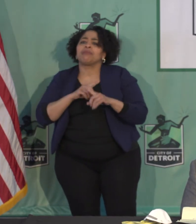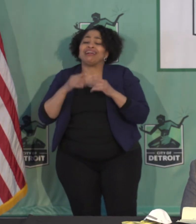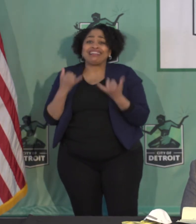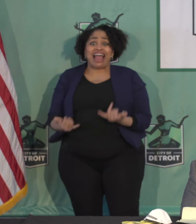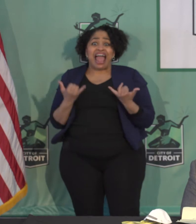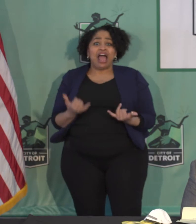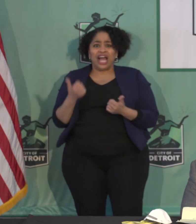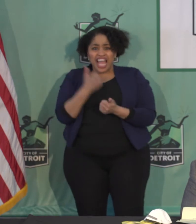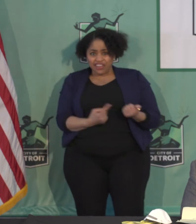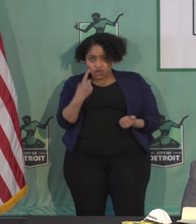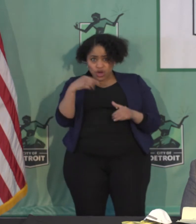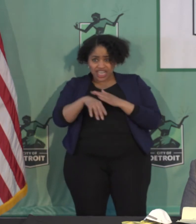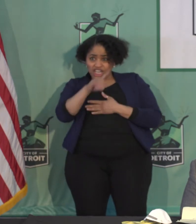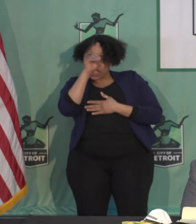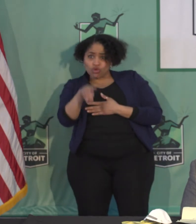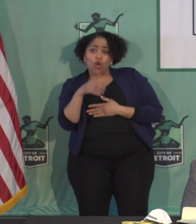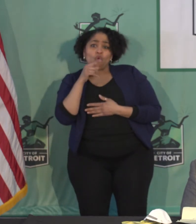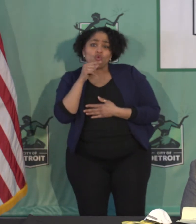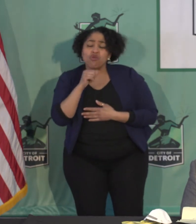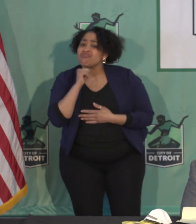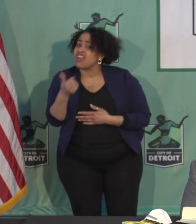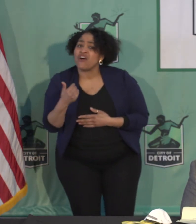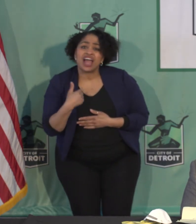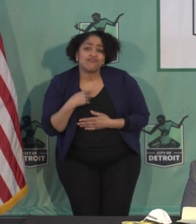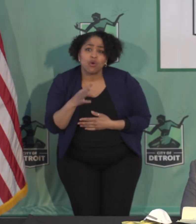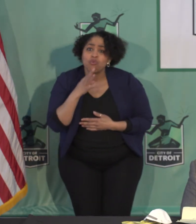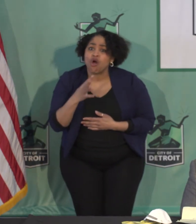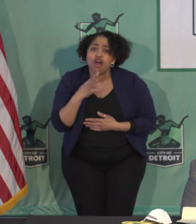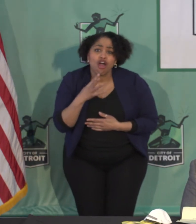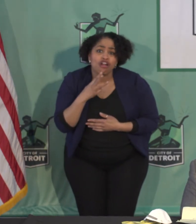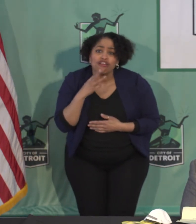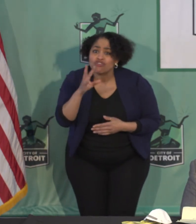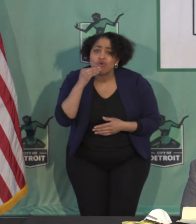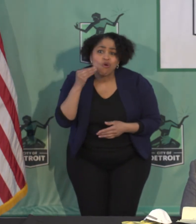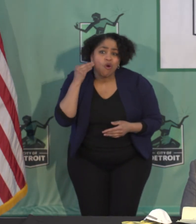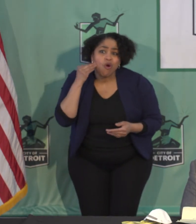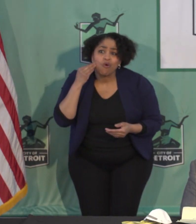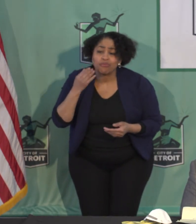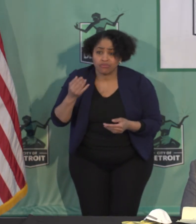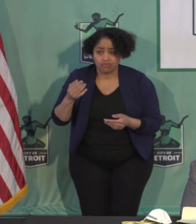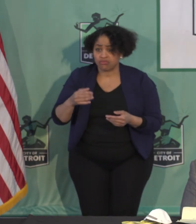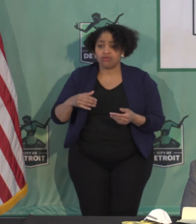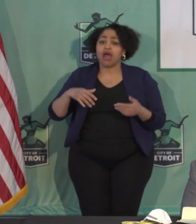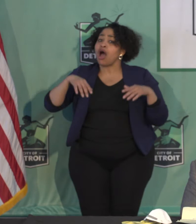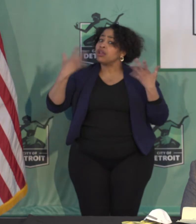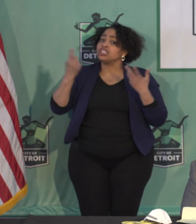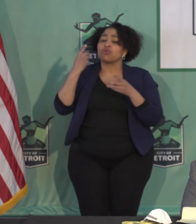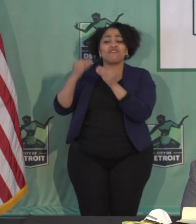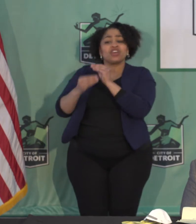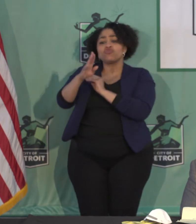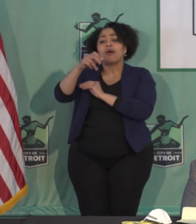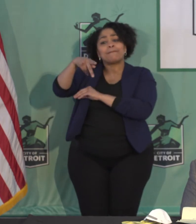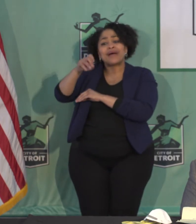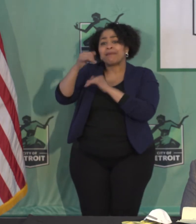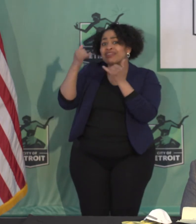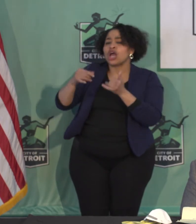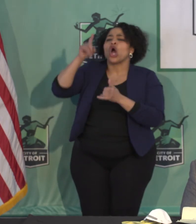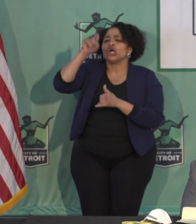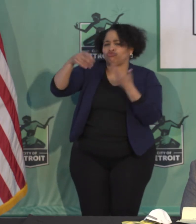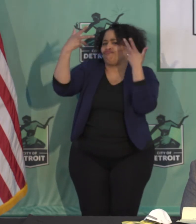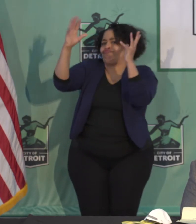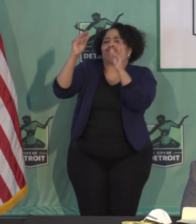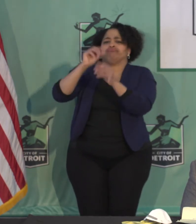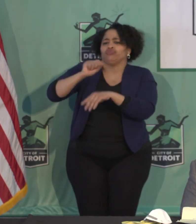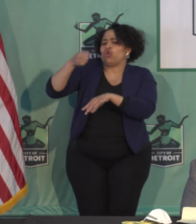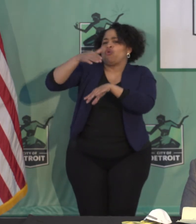city of Detroit who does not have running water, unless the plumbers are fixing their pipes, should have had it